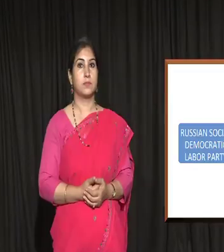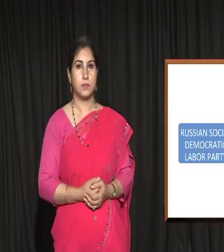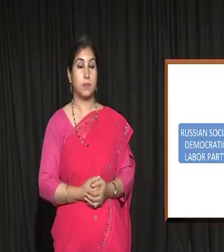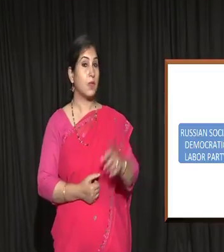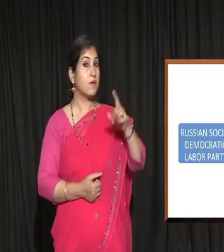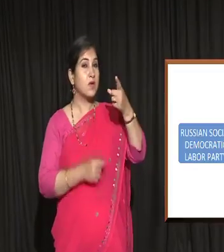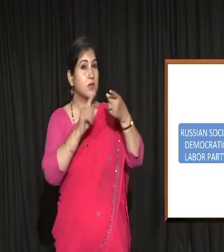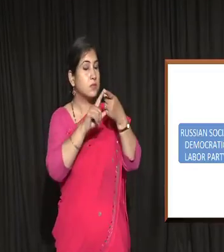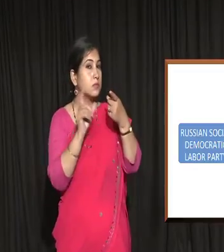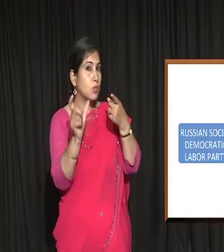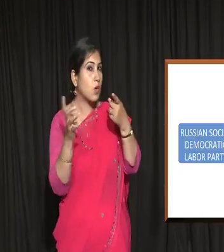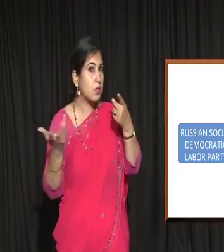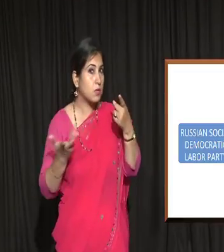The first term is